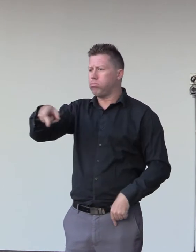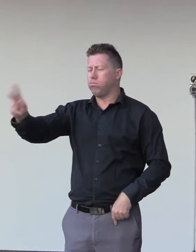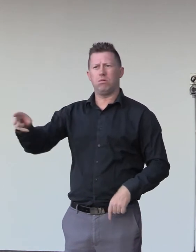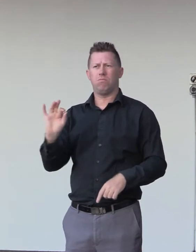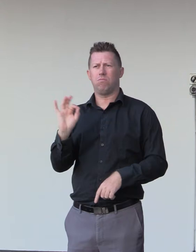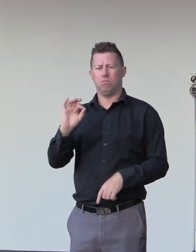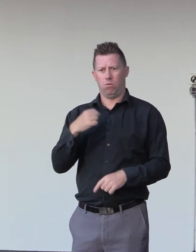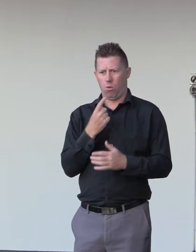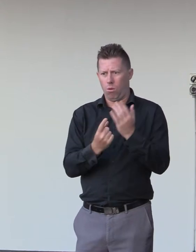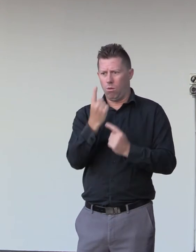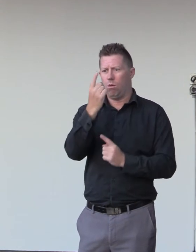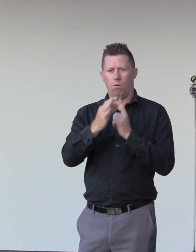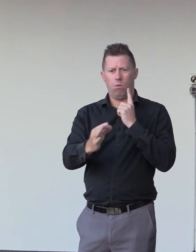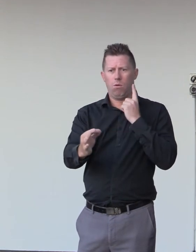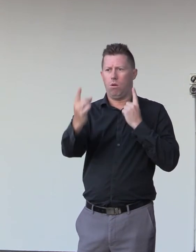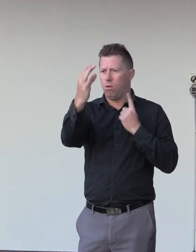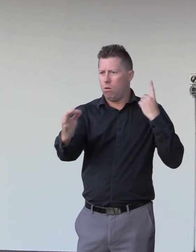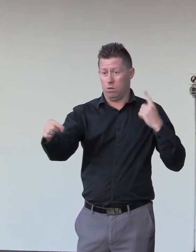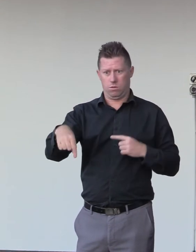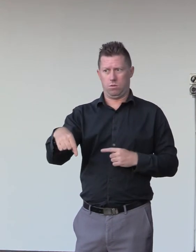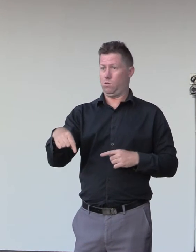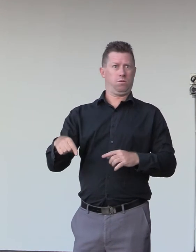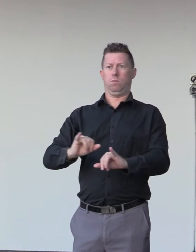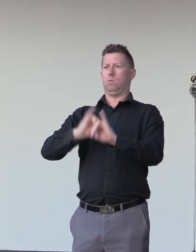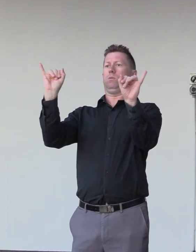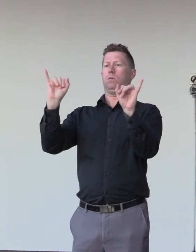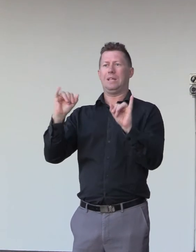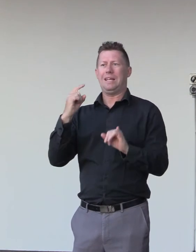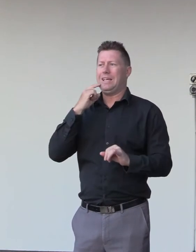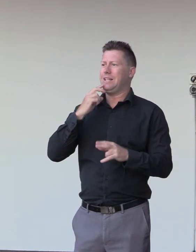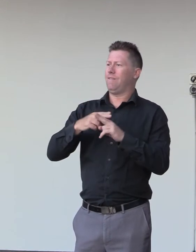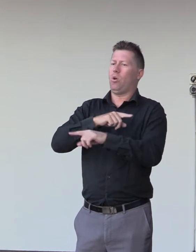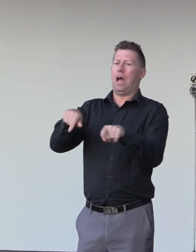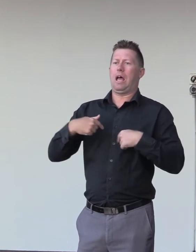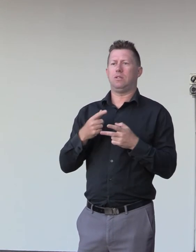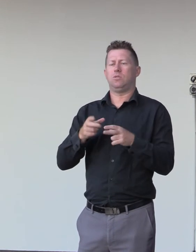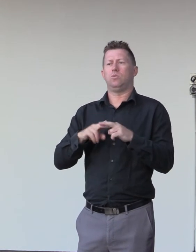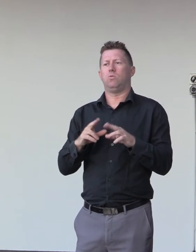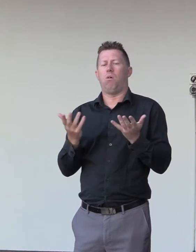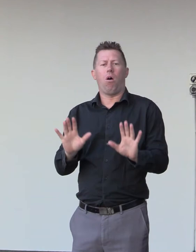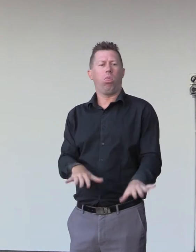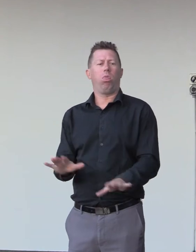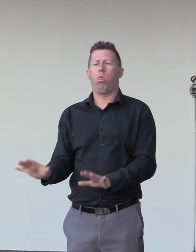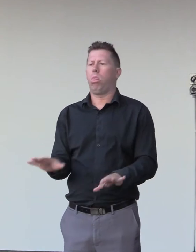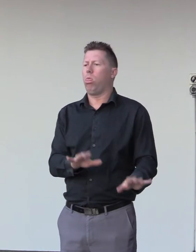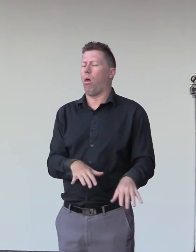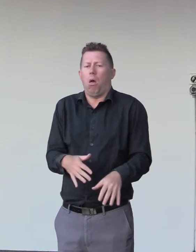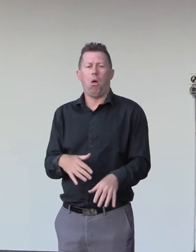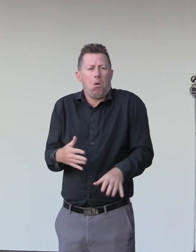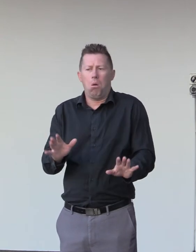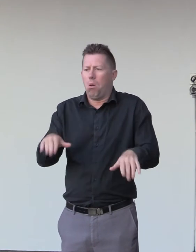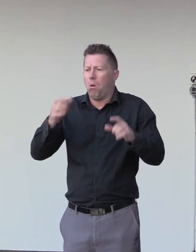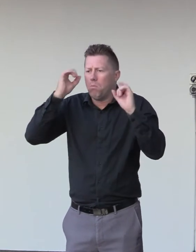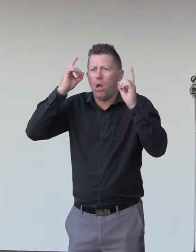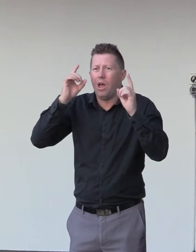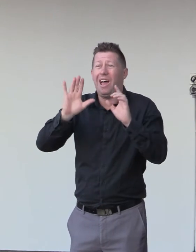it's so important for people to pay attention. It's easy in the current environment for us to be distracted by other issues, but the reason the major emergency has been declared